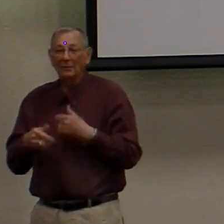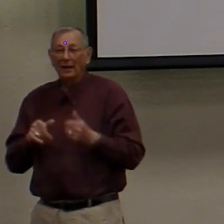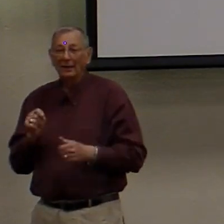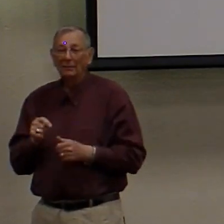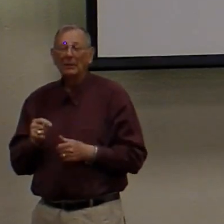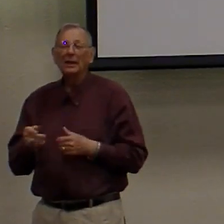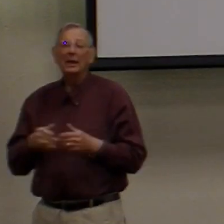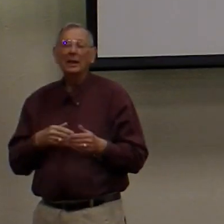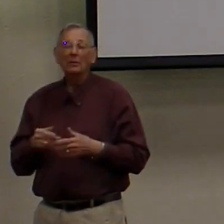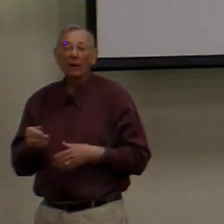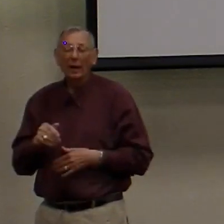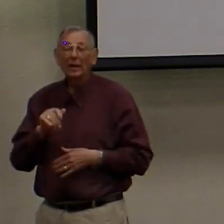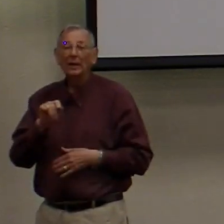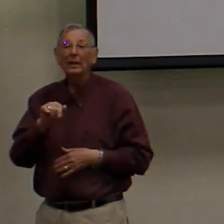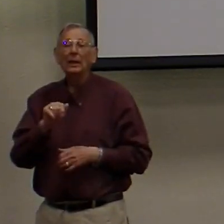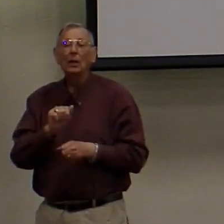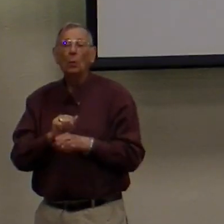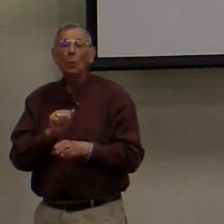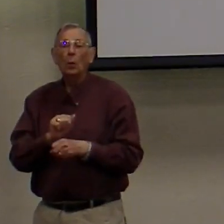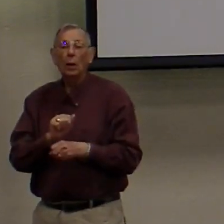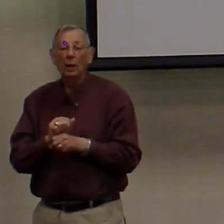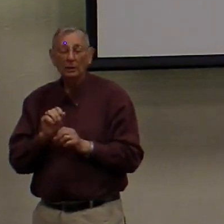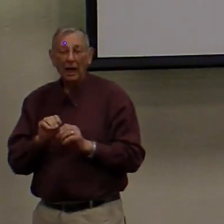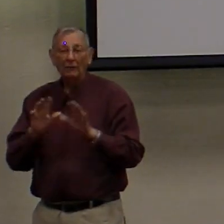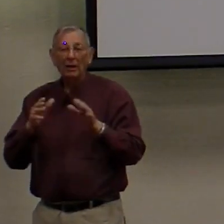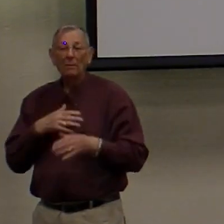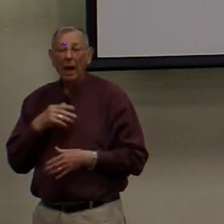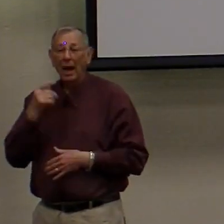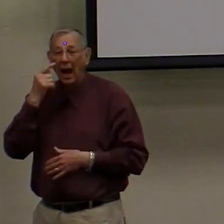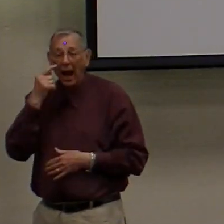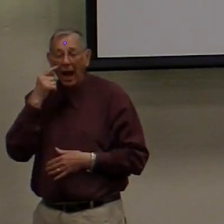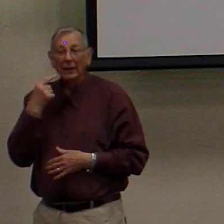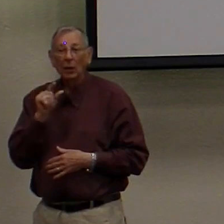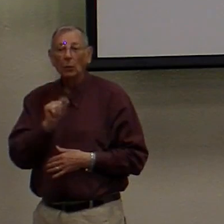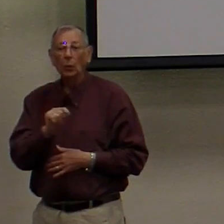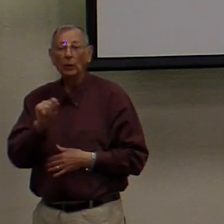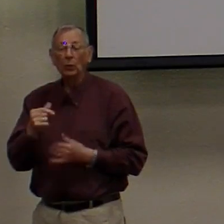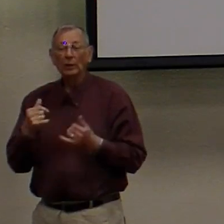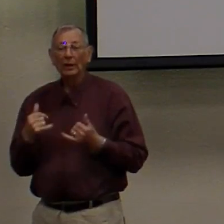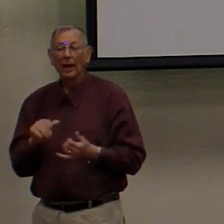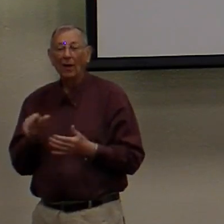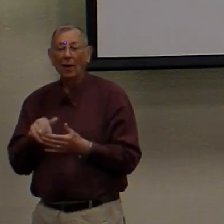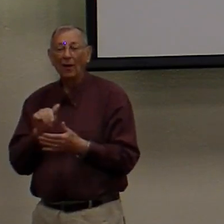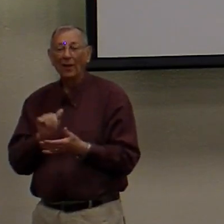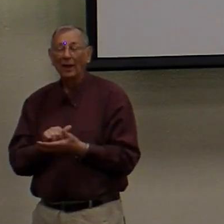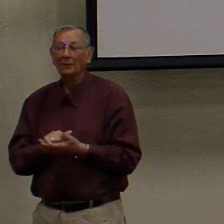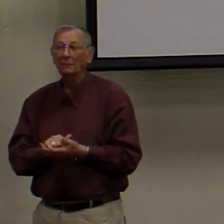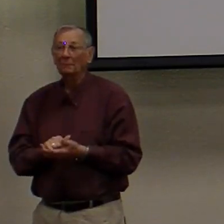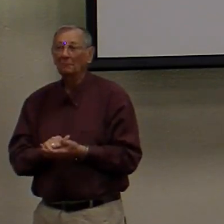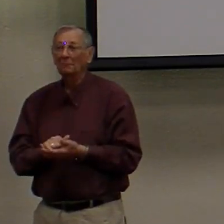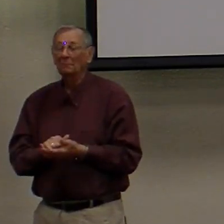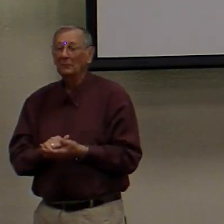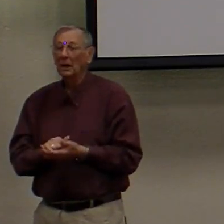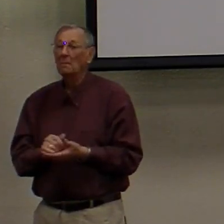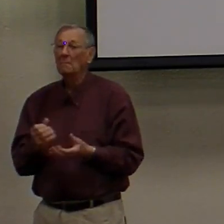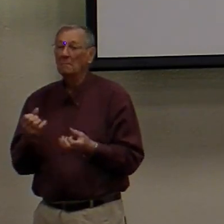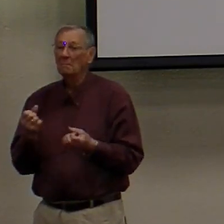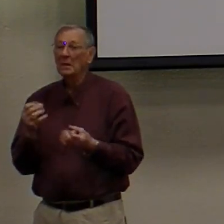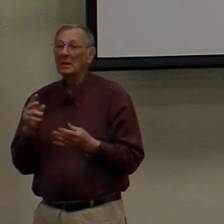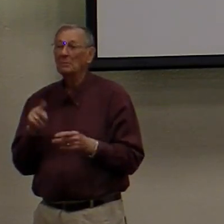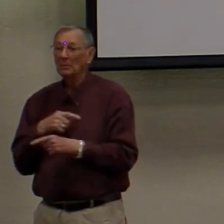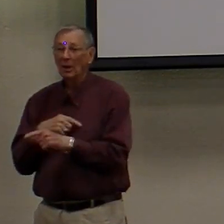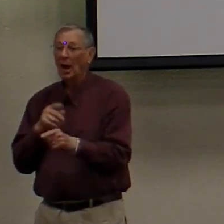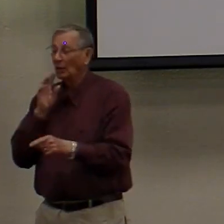But anyway, it worked obviously, and I have 20/20 vision today and all of that. But there are a lot of people